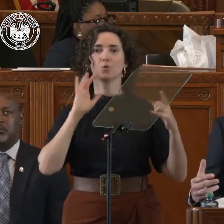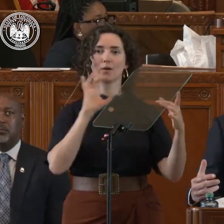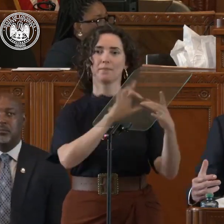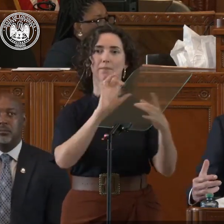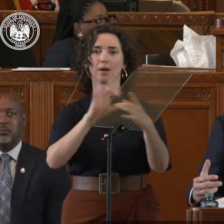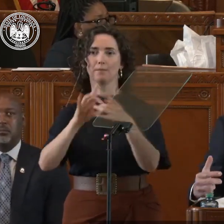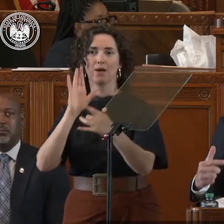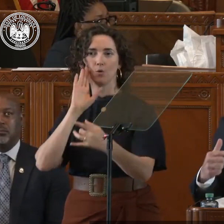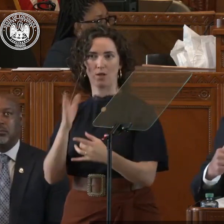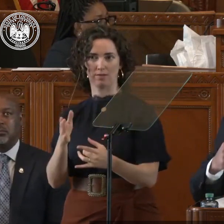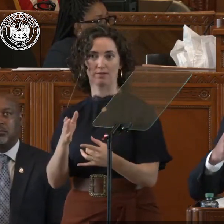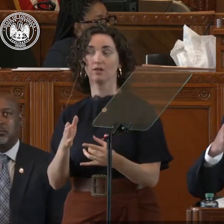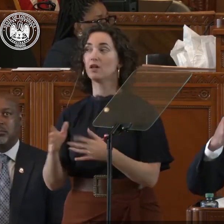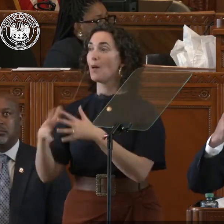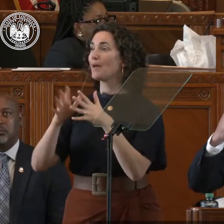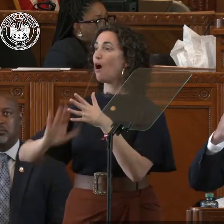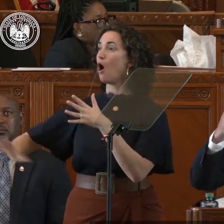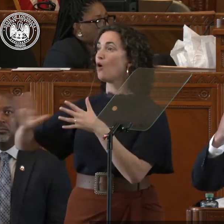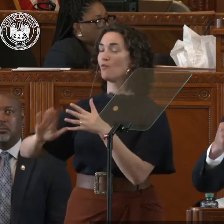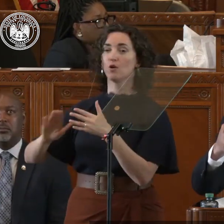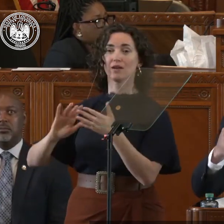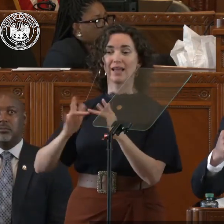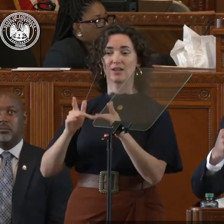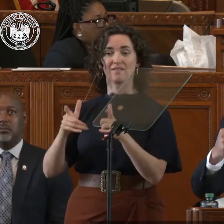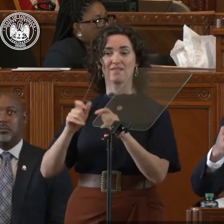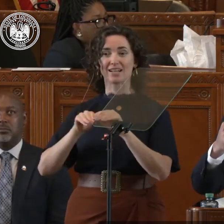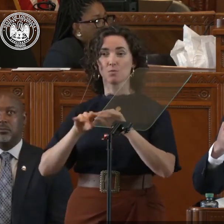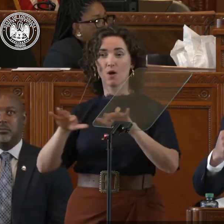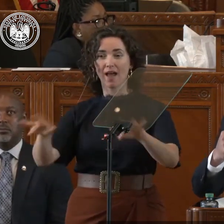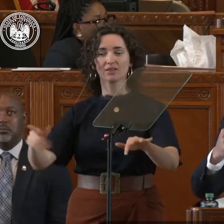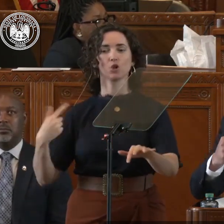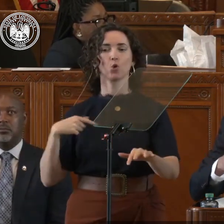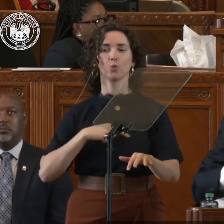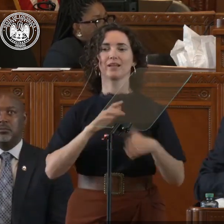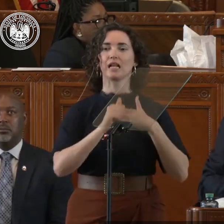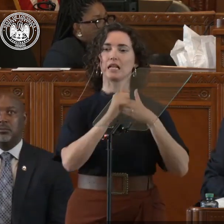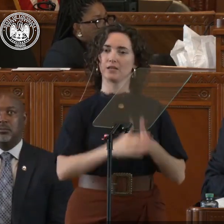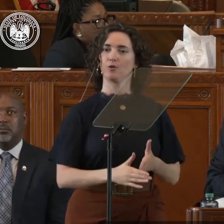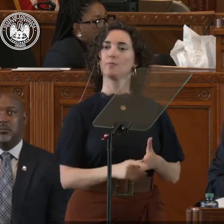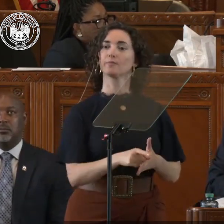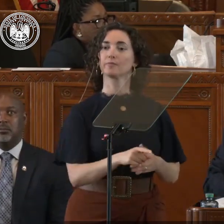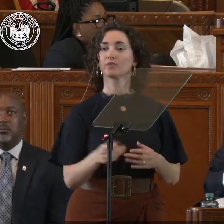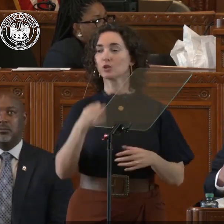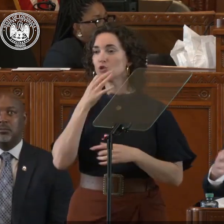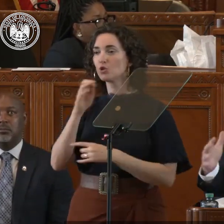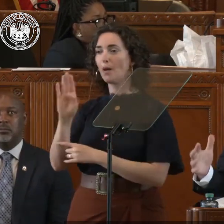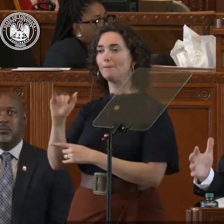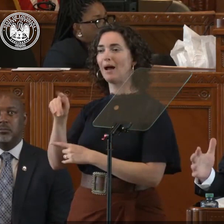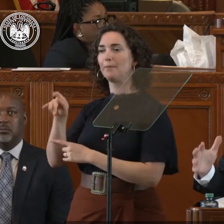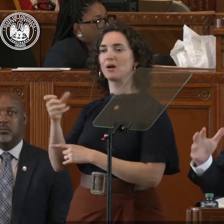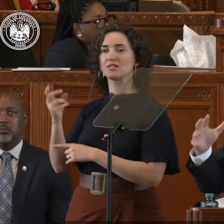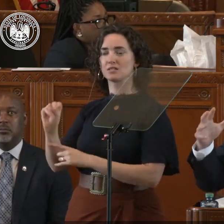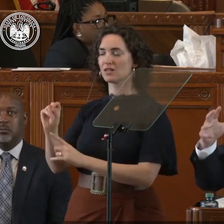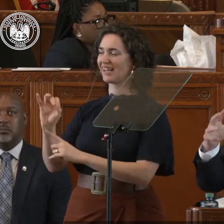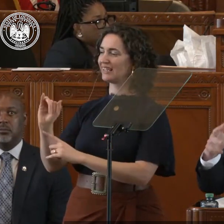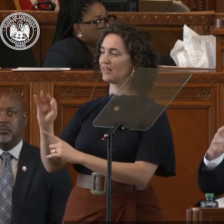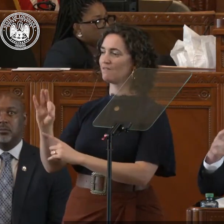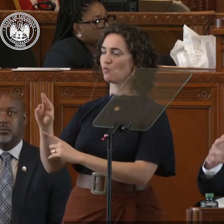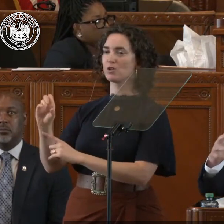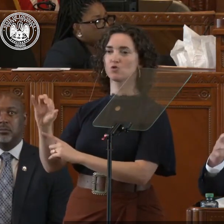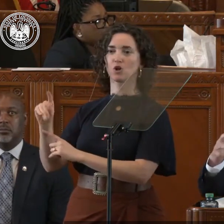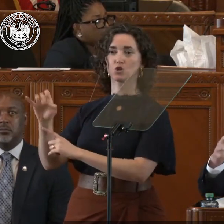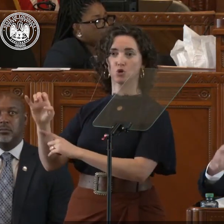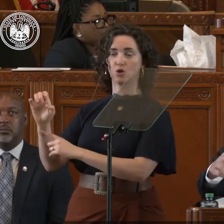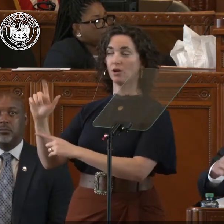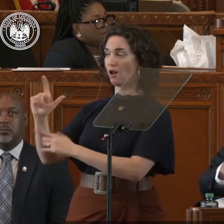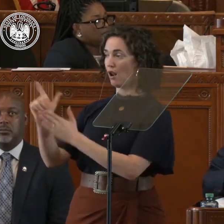expansion. And we will get more than $1 billion from the bipartisan infrastructure law to fund more gumbo grants to